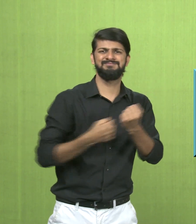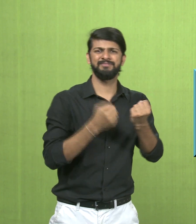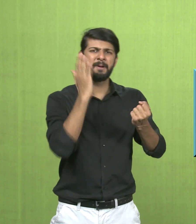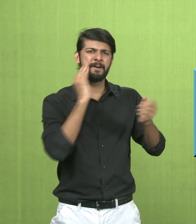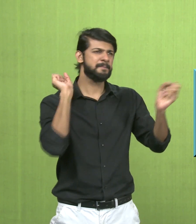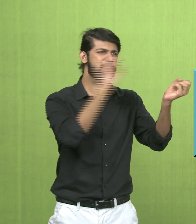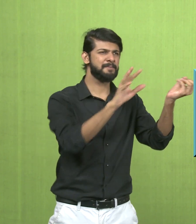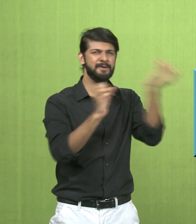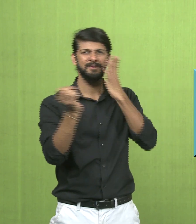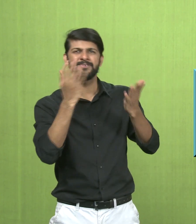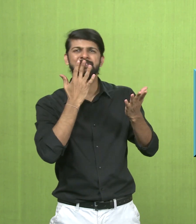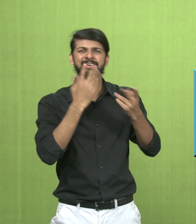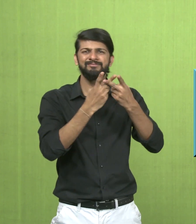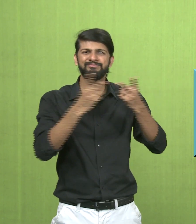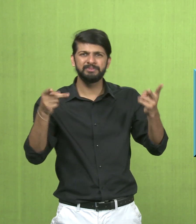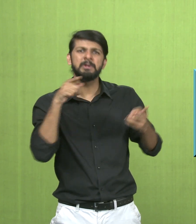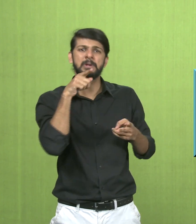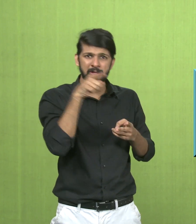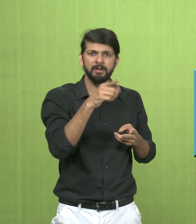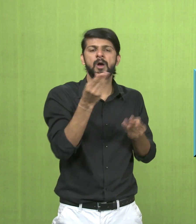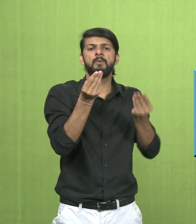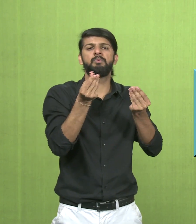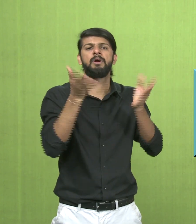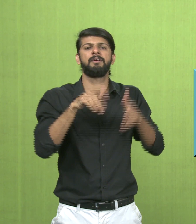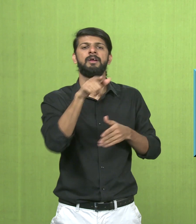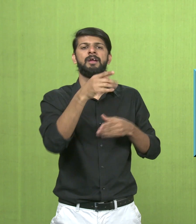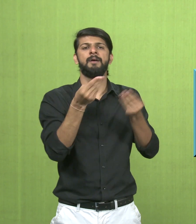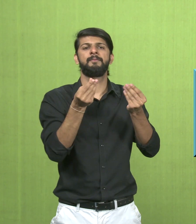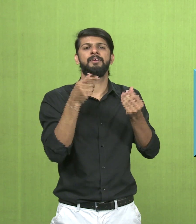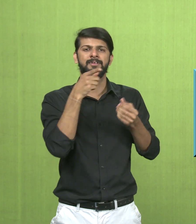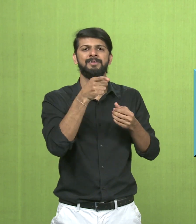gulal, you would know this from the festival of Holi.